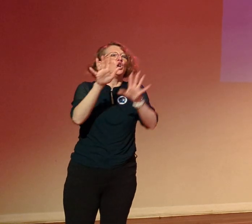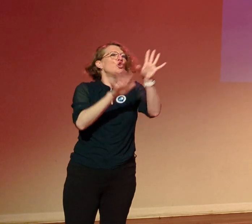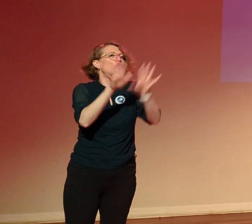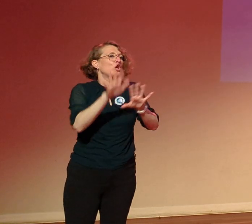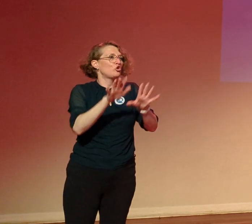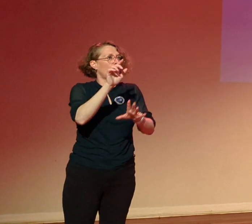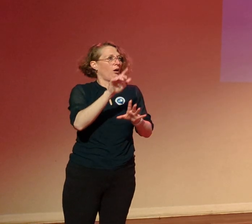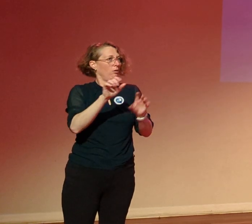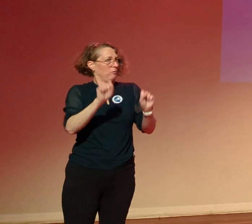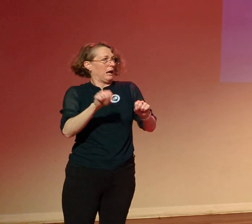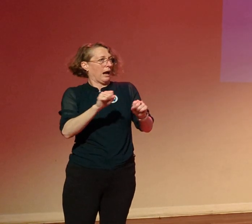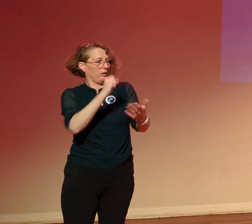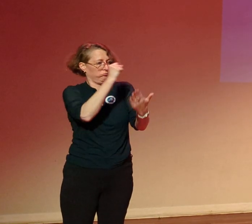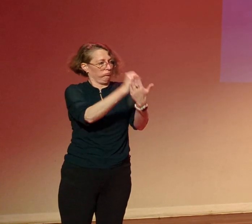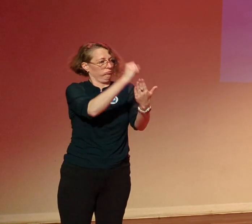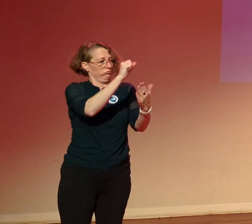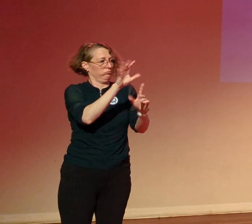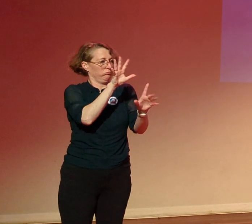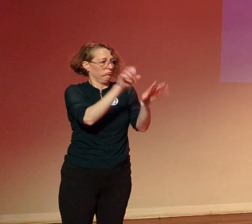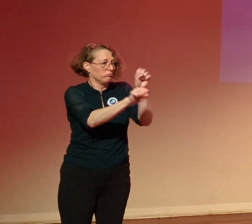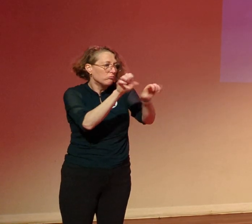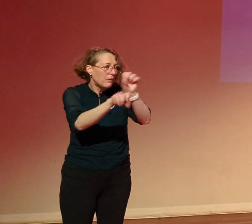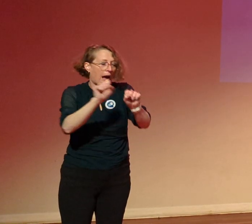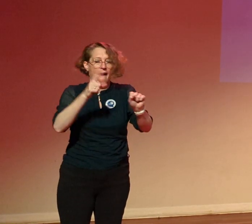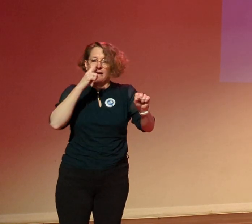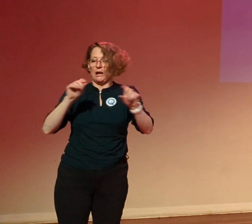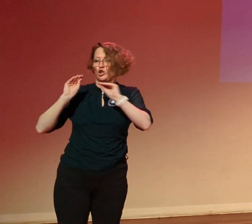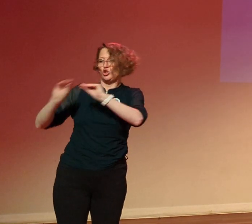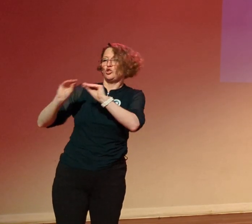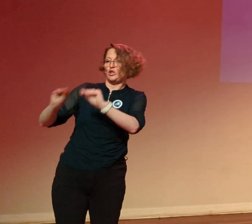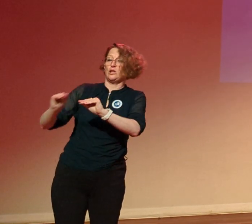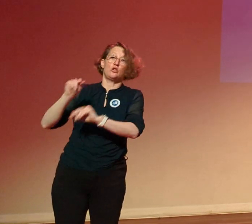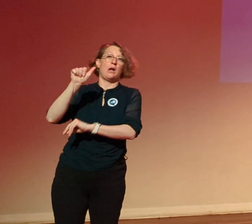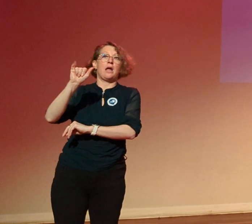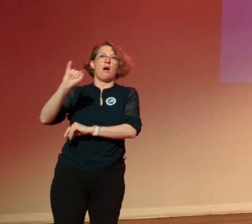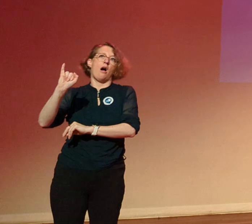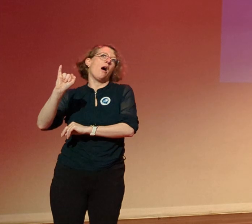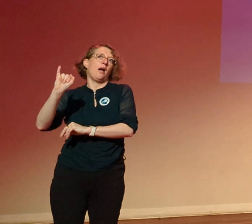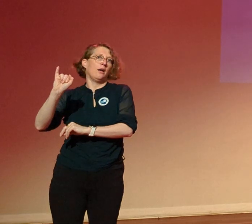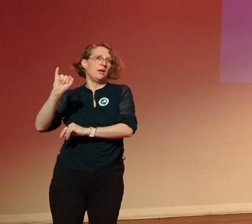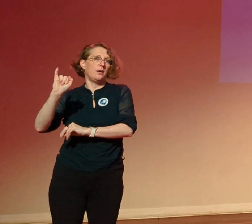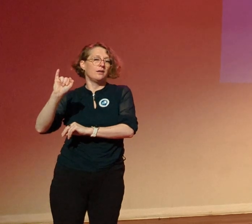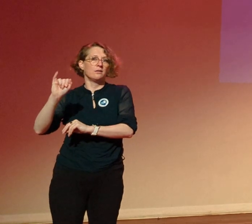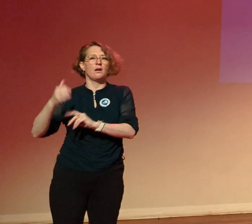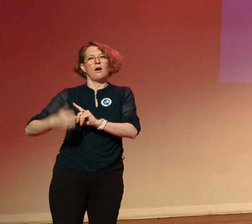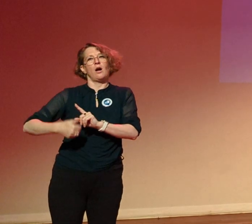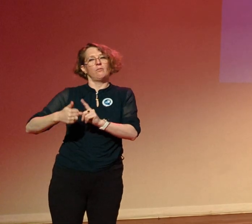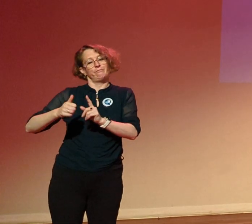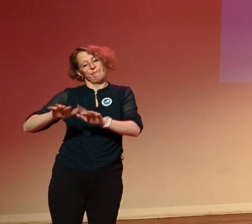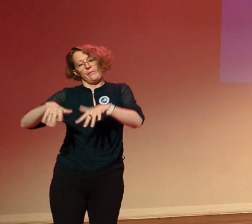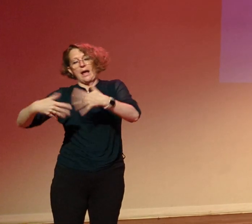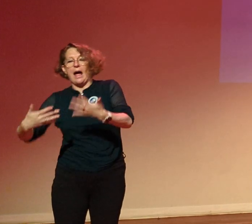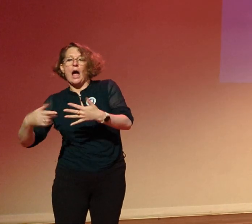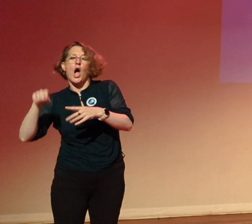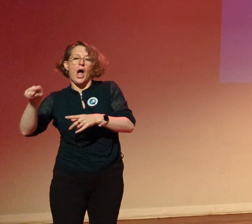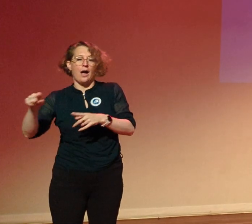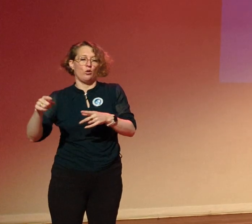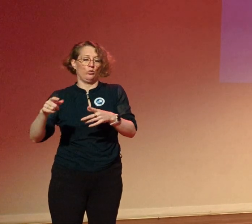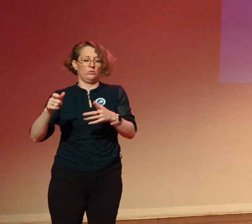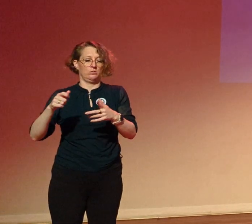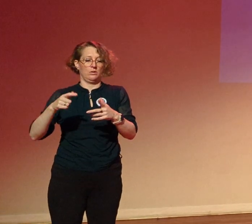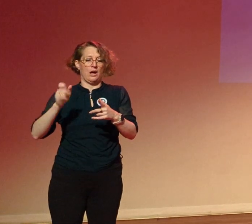can instruct the artificial intelligence to help us reduce the manual labor with doing